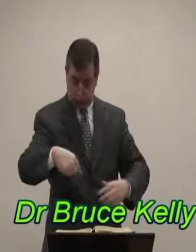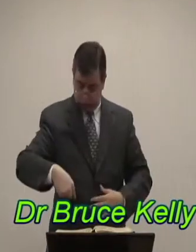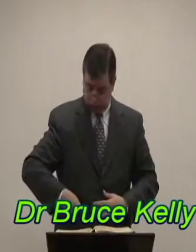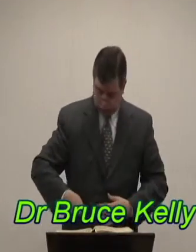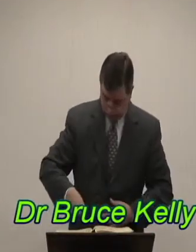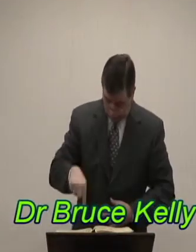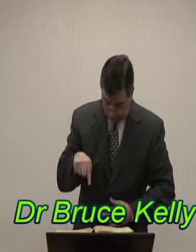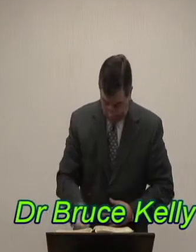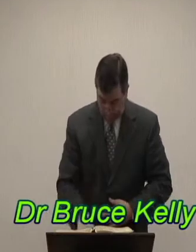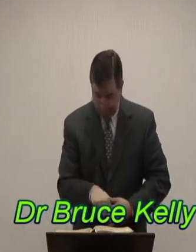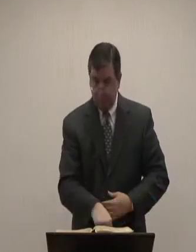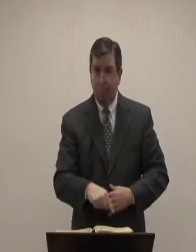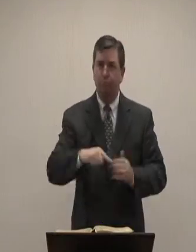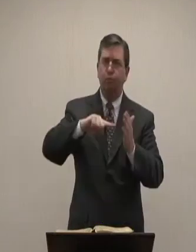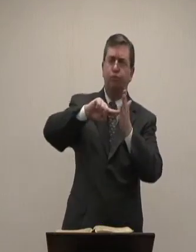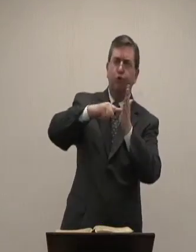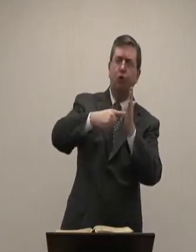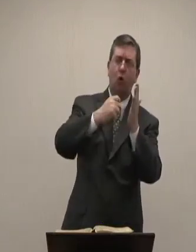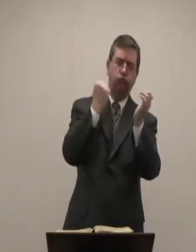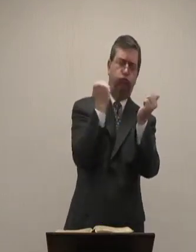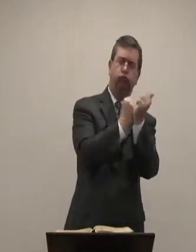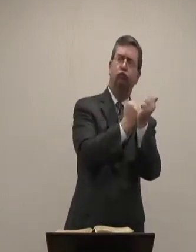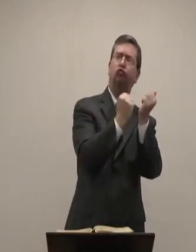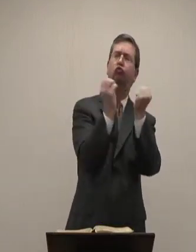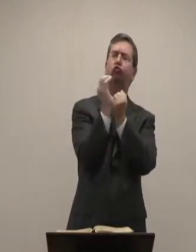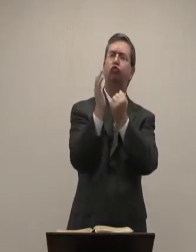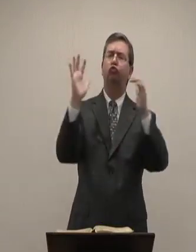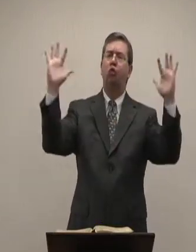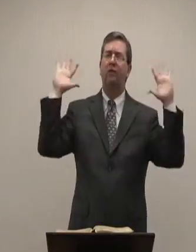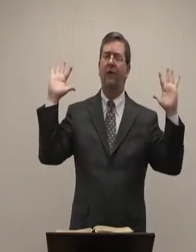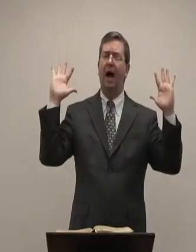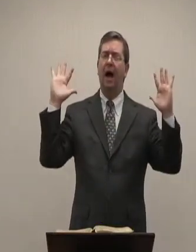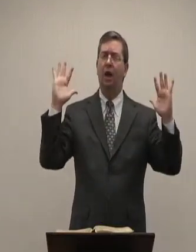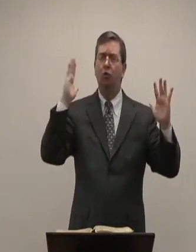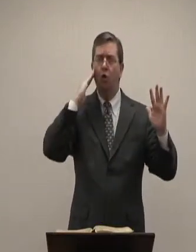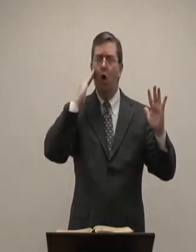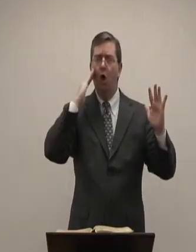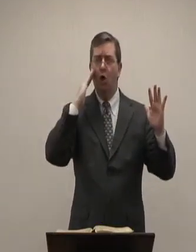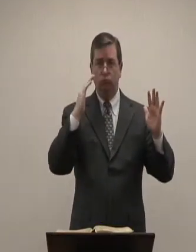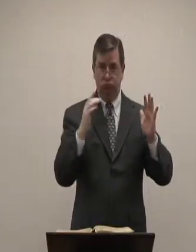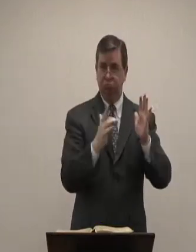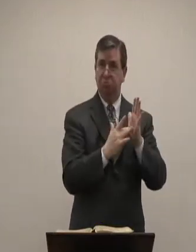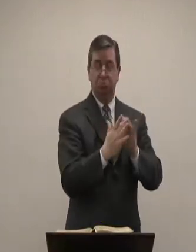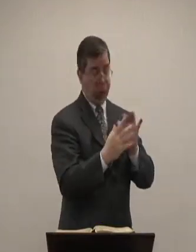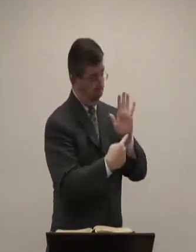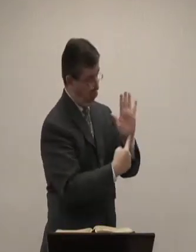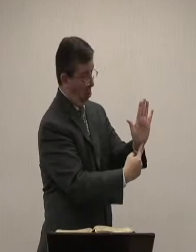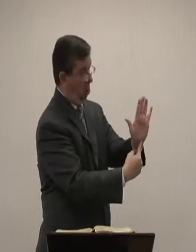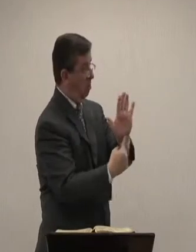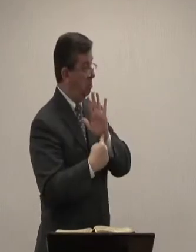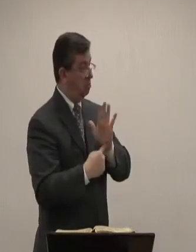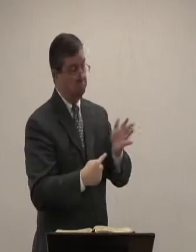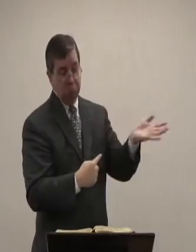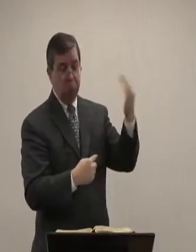Jesus showed them his piercings in his hands and his side and his feet from the crucifixion.